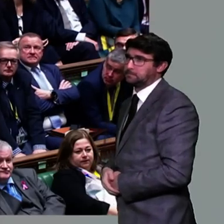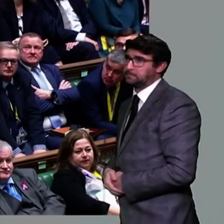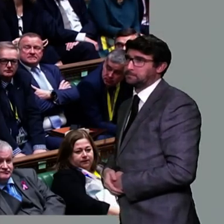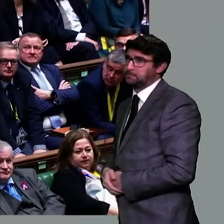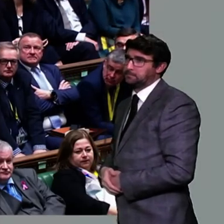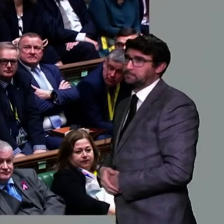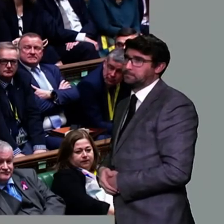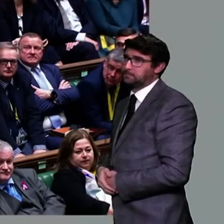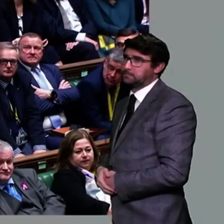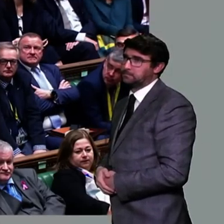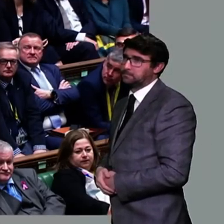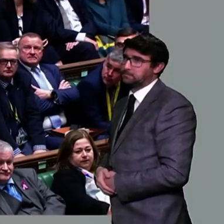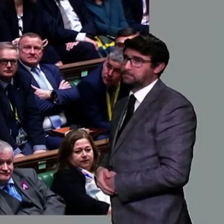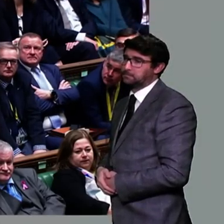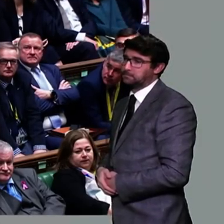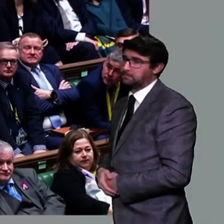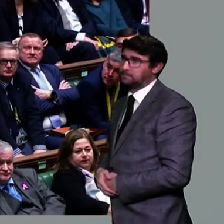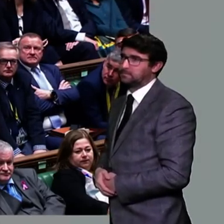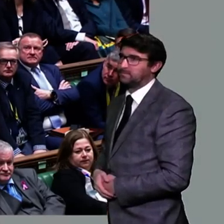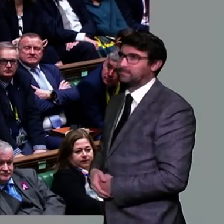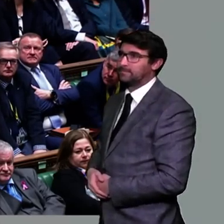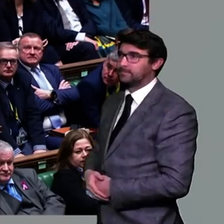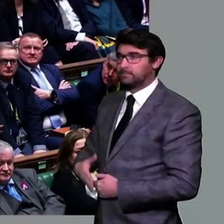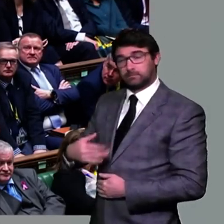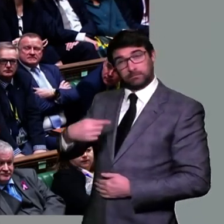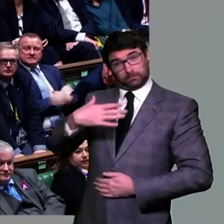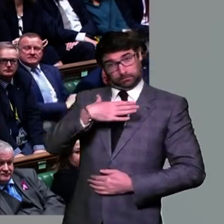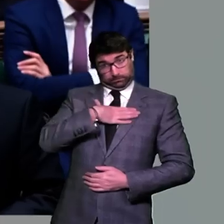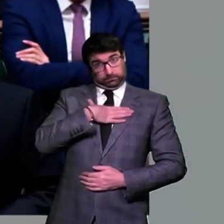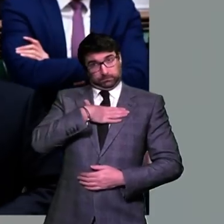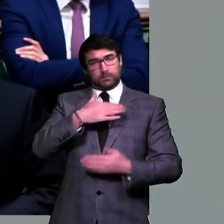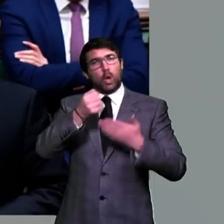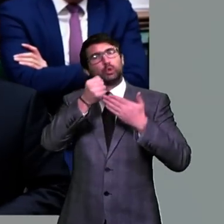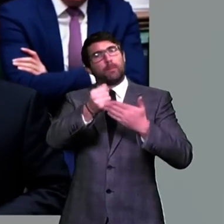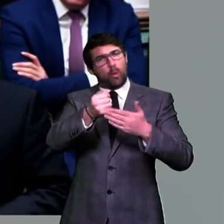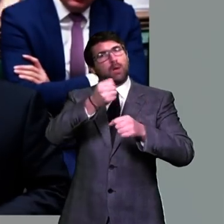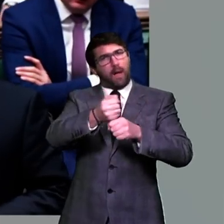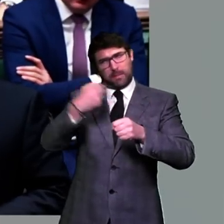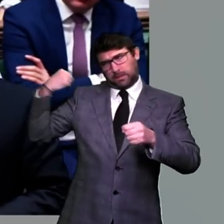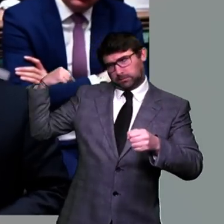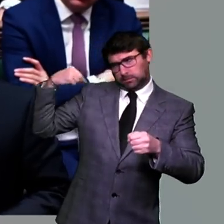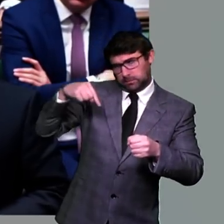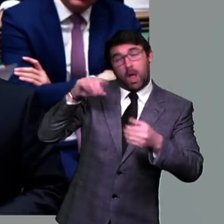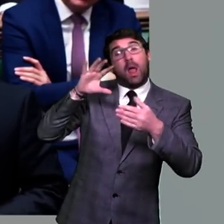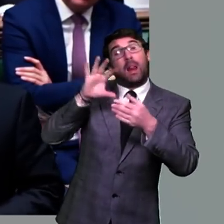government in terms of the actions it has taken to support Ukraine, not least because of what's at